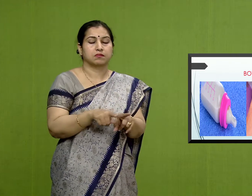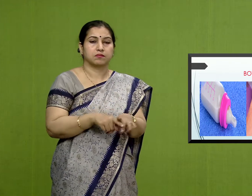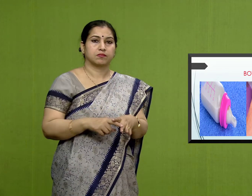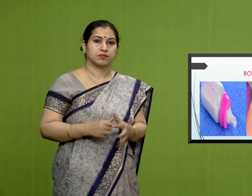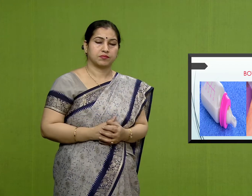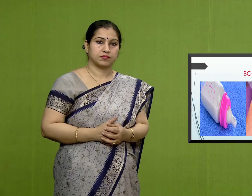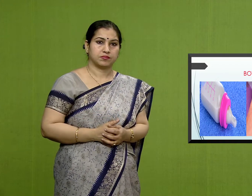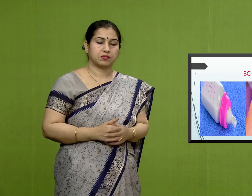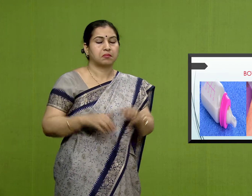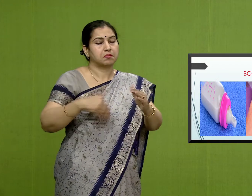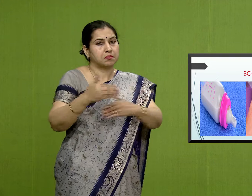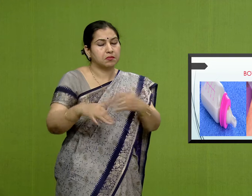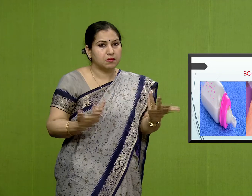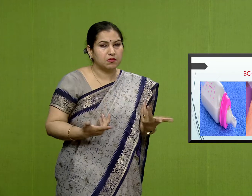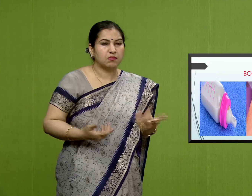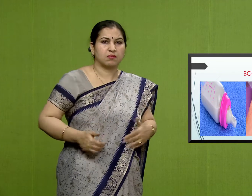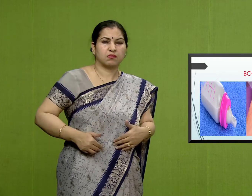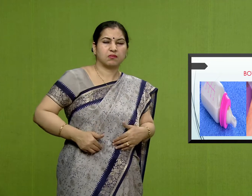and often gasp air.